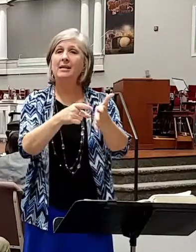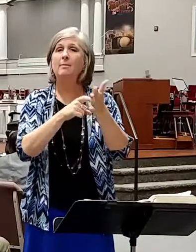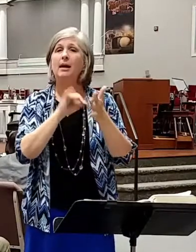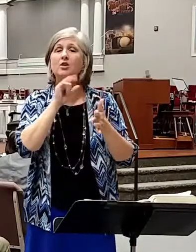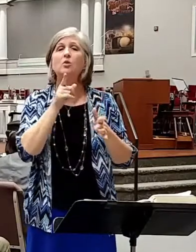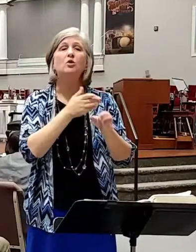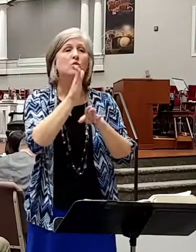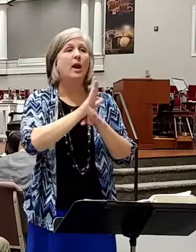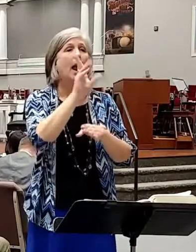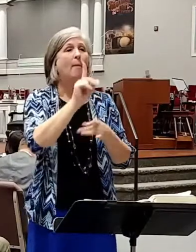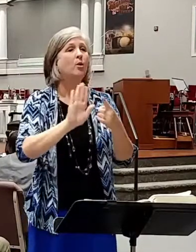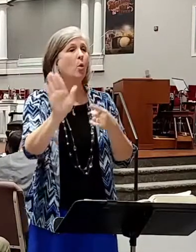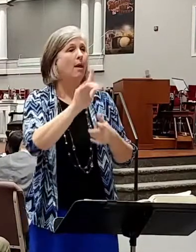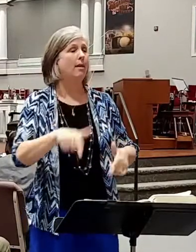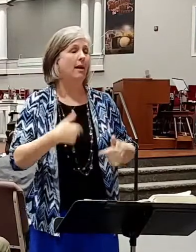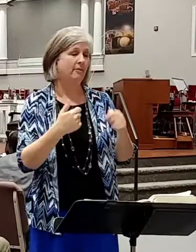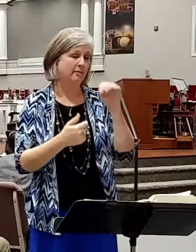up